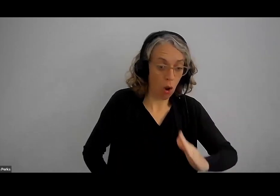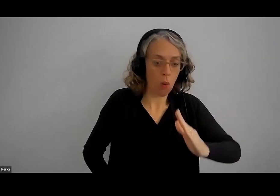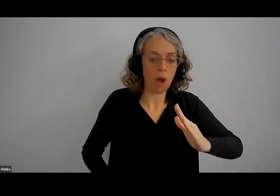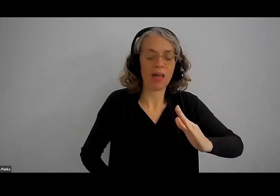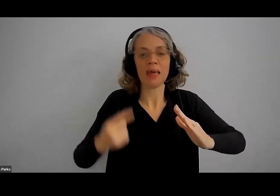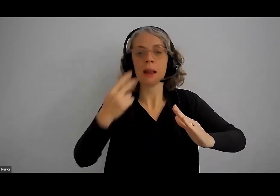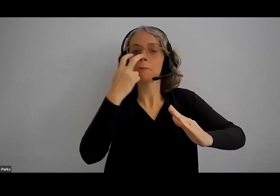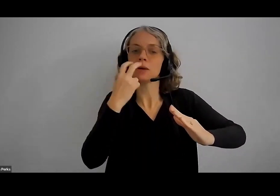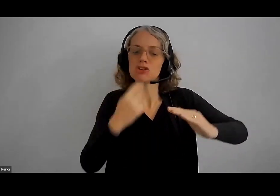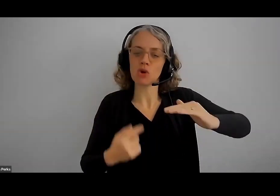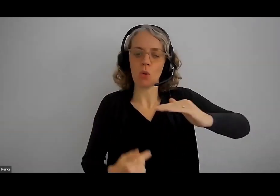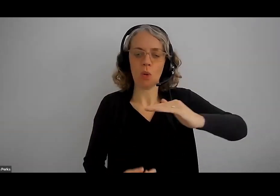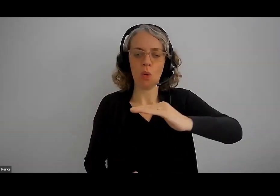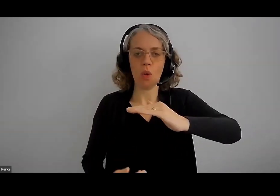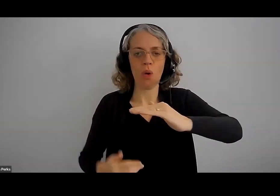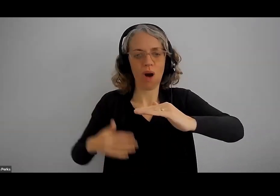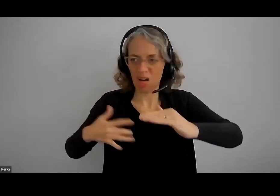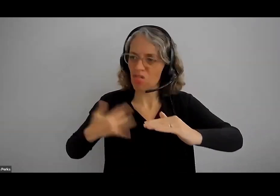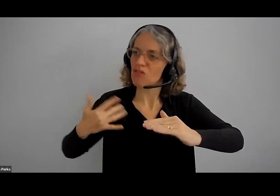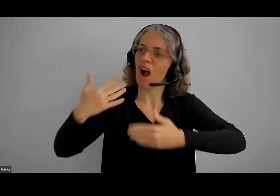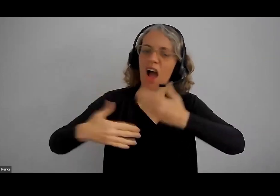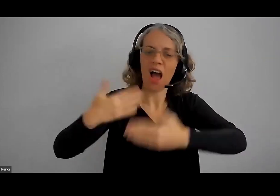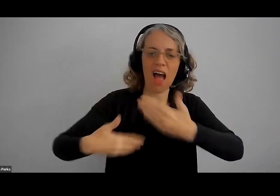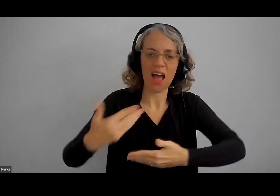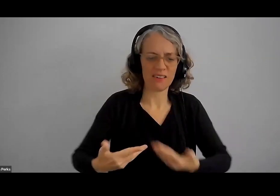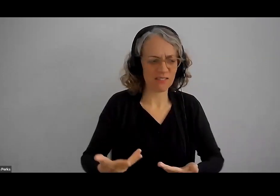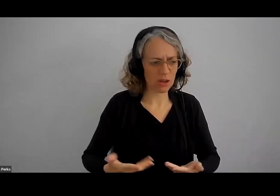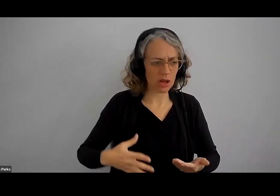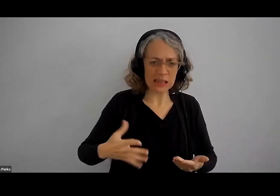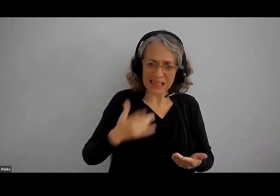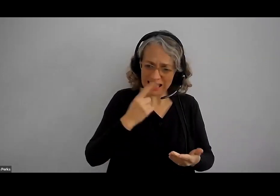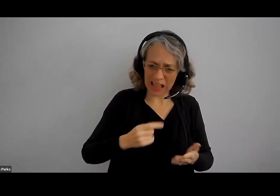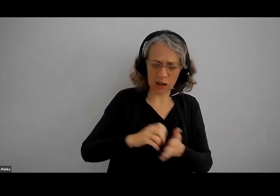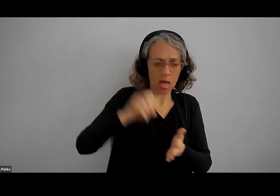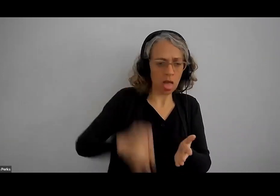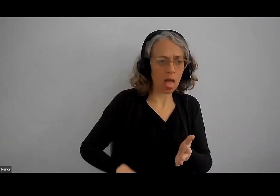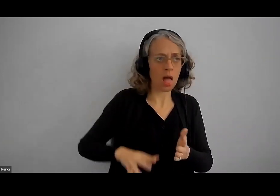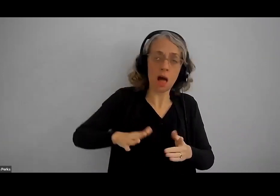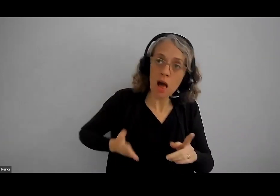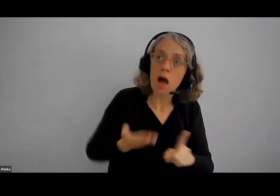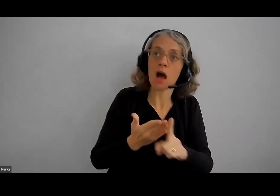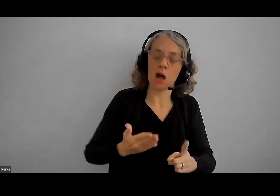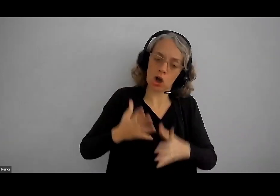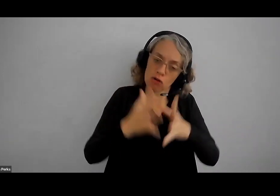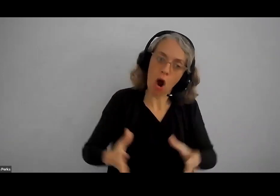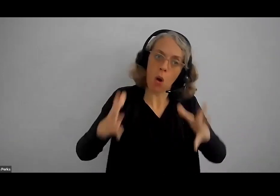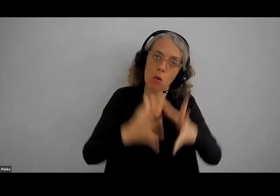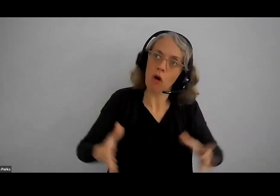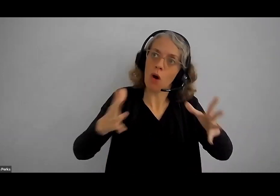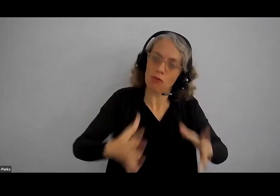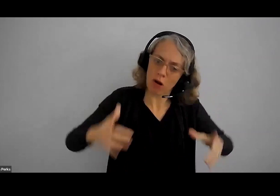thrive? Can we remove the structural dependency on endless growth that is currently written into our economies? And this is